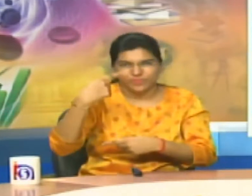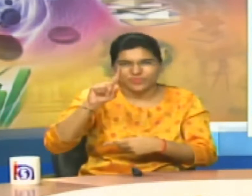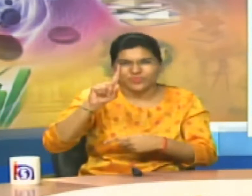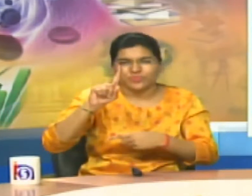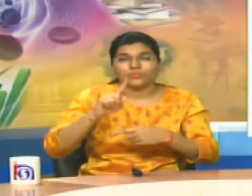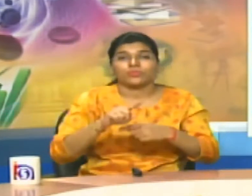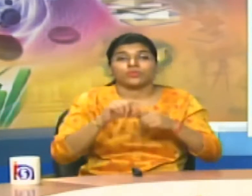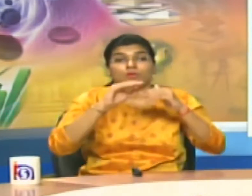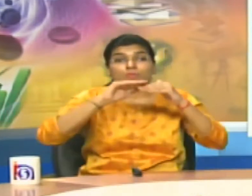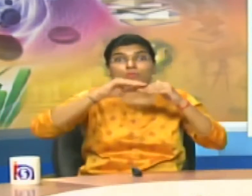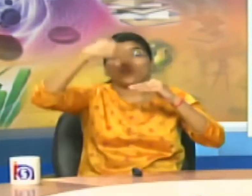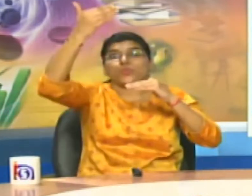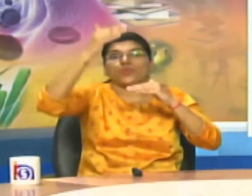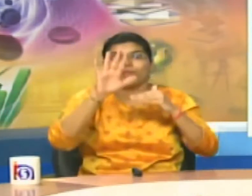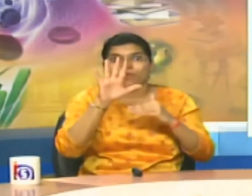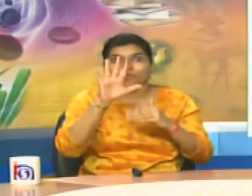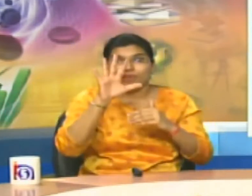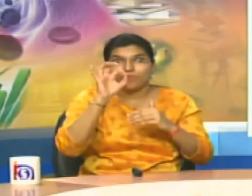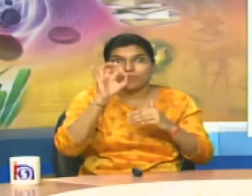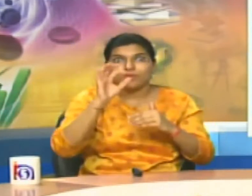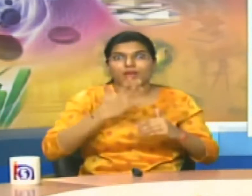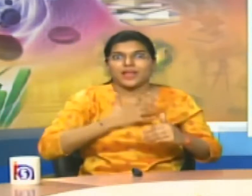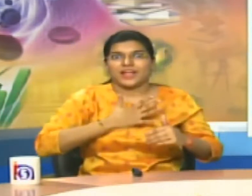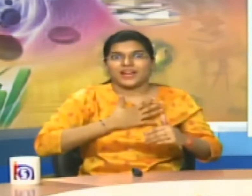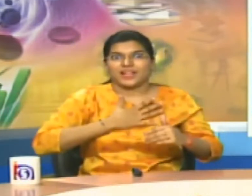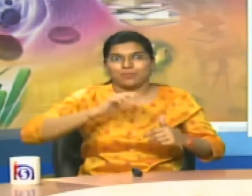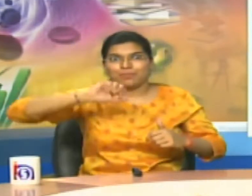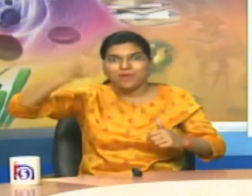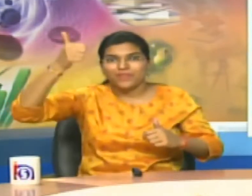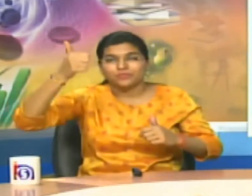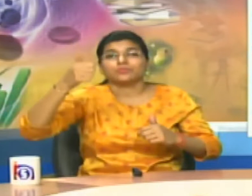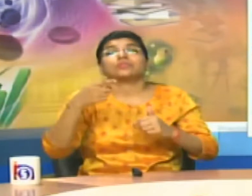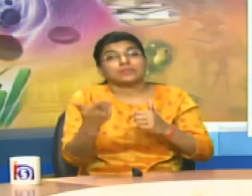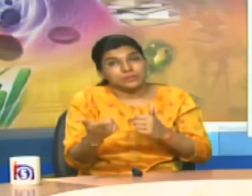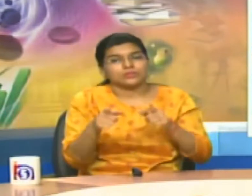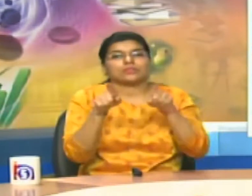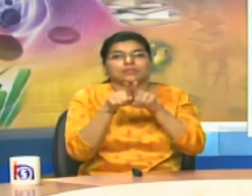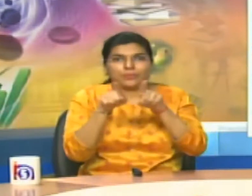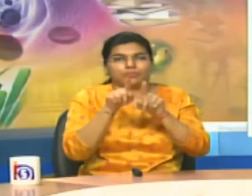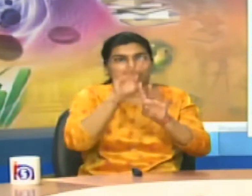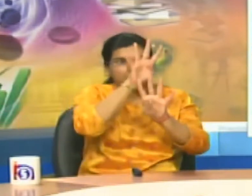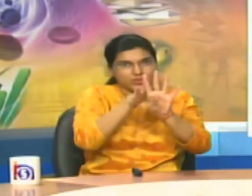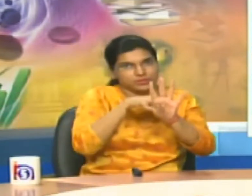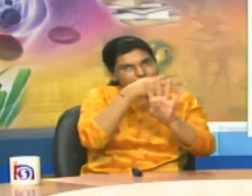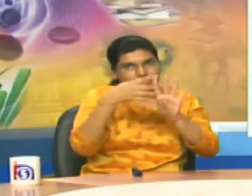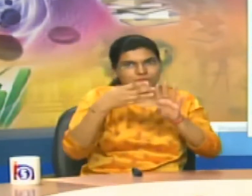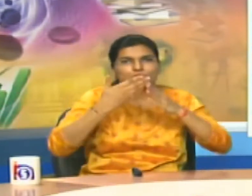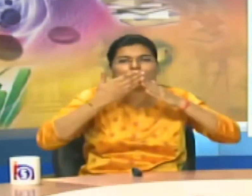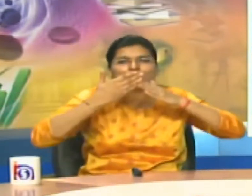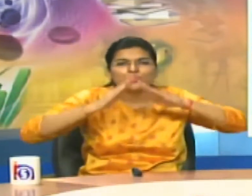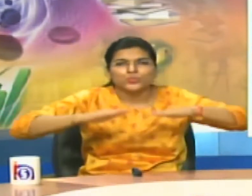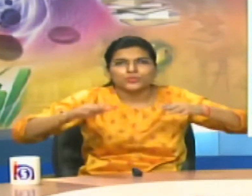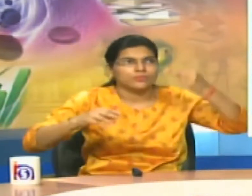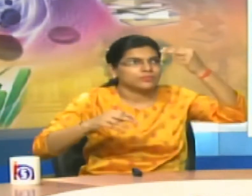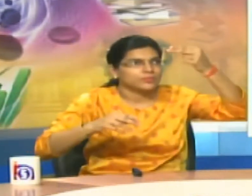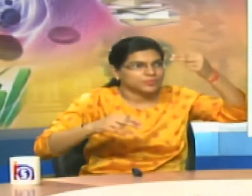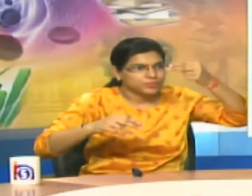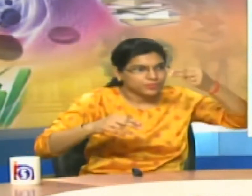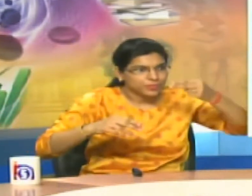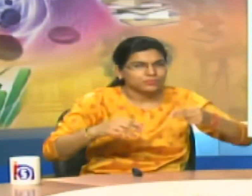got marks less than 40, or there are students who got marks above 50, so that you can